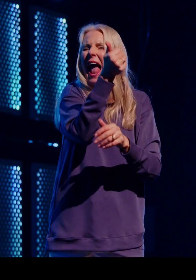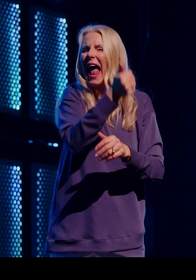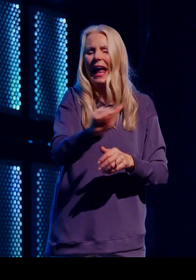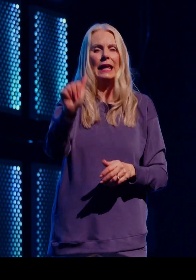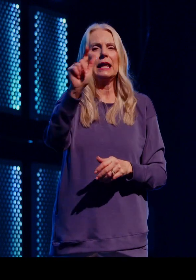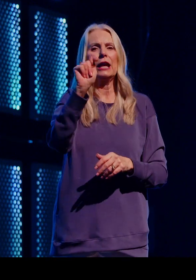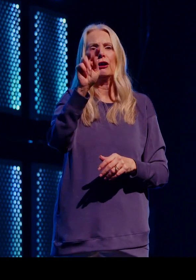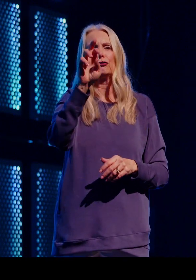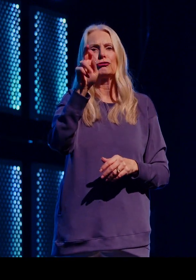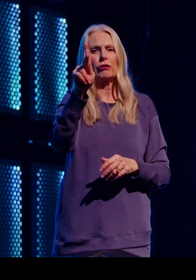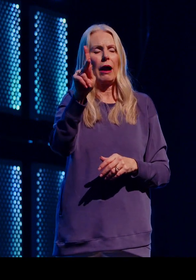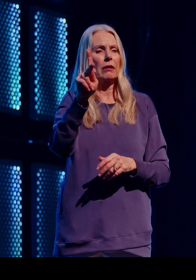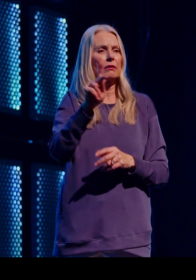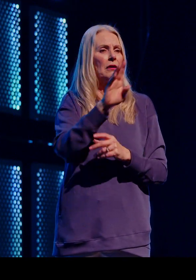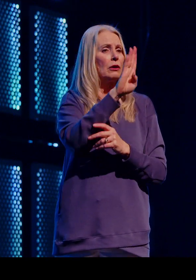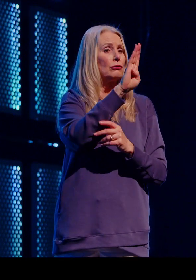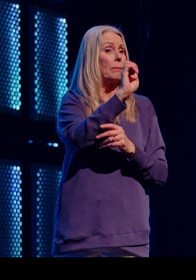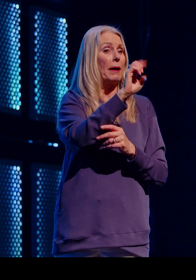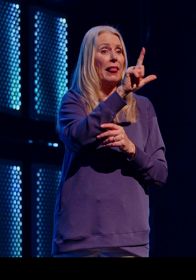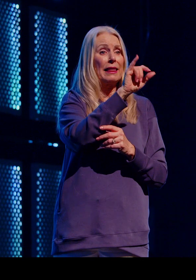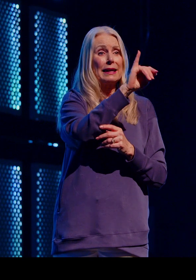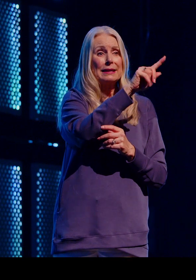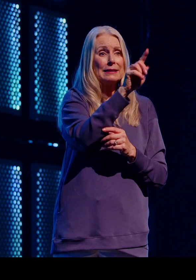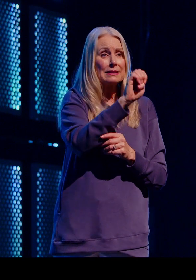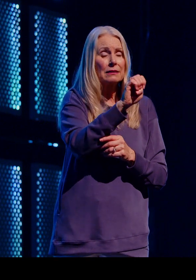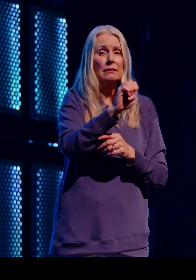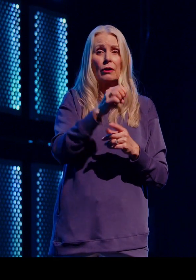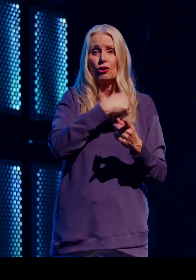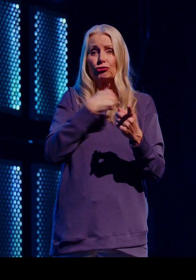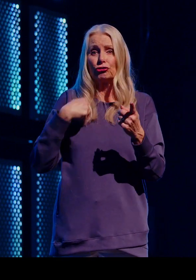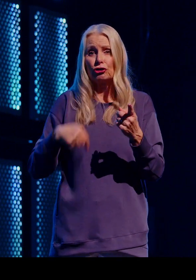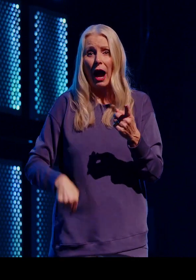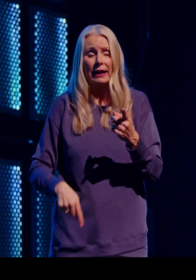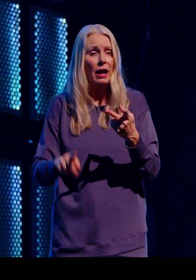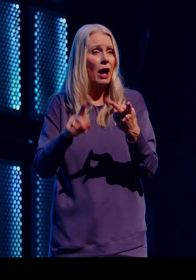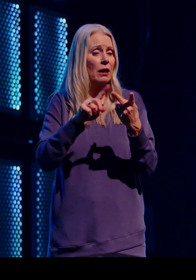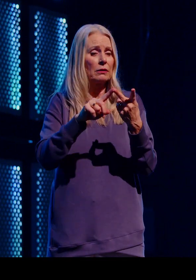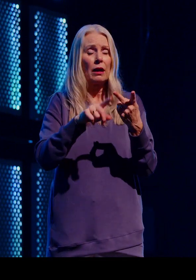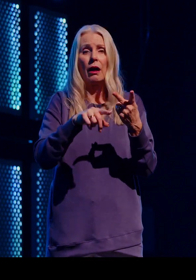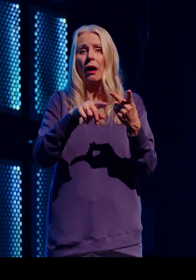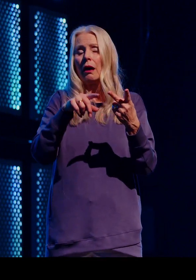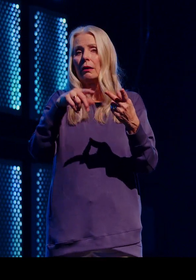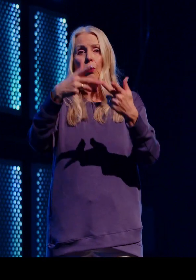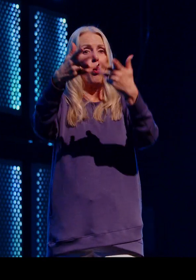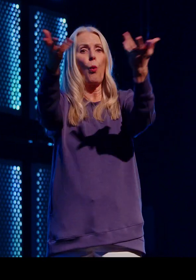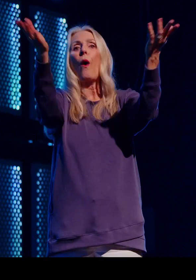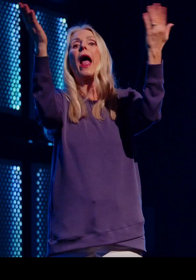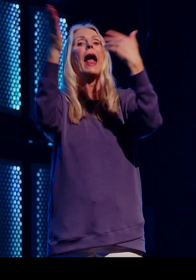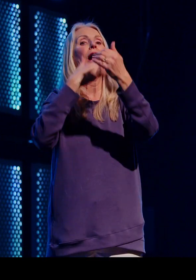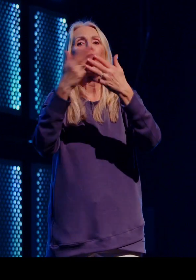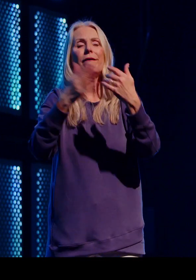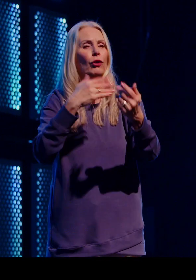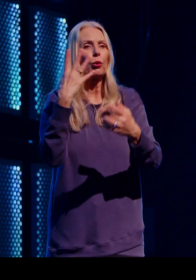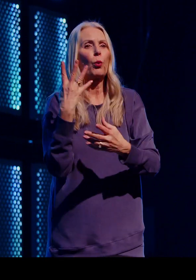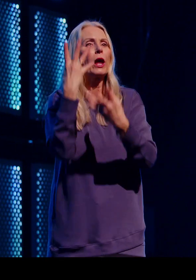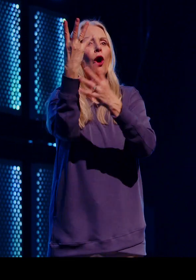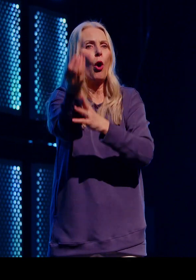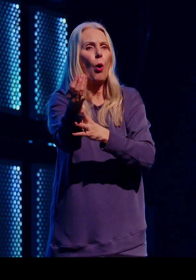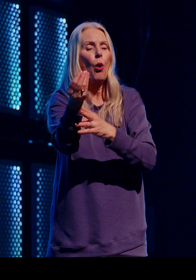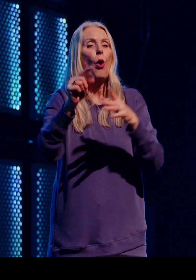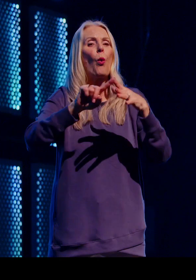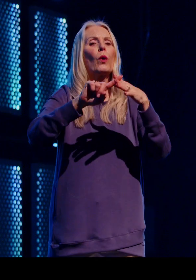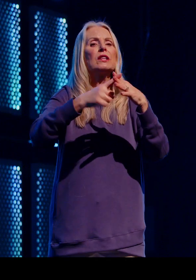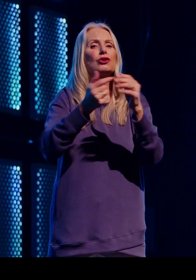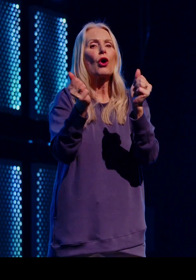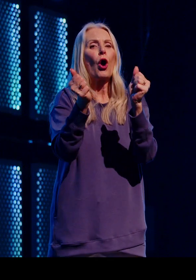it's to Belize or to China or to Timbuktu, we start with a question. How